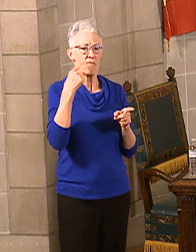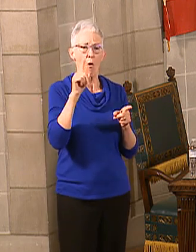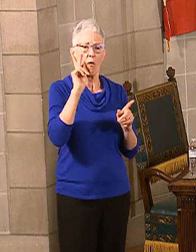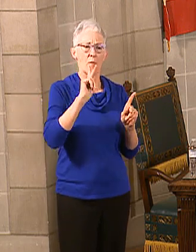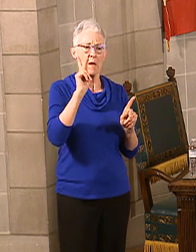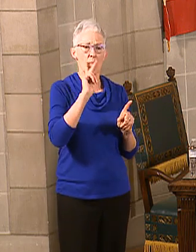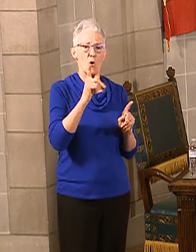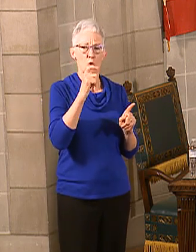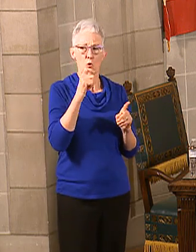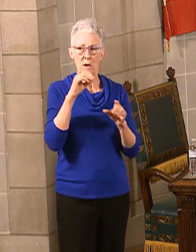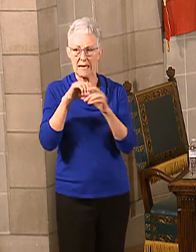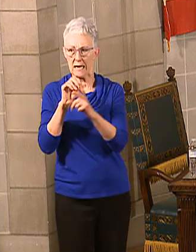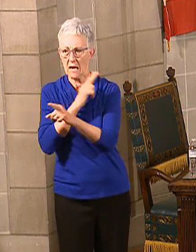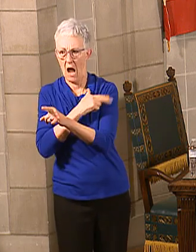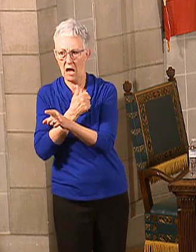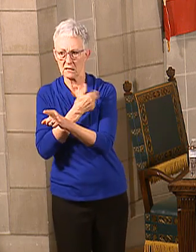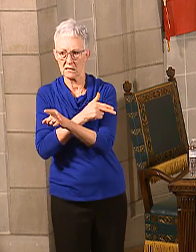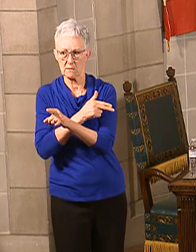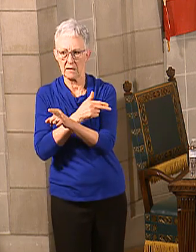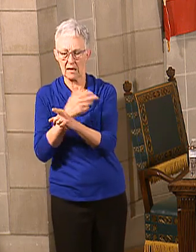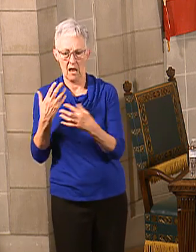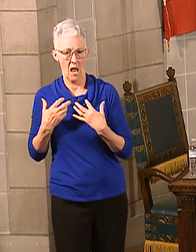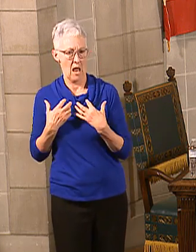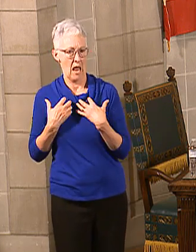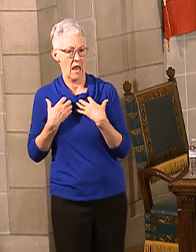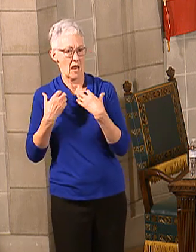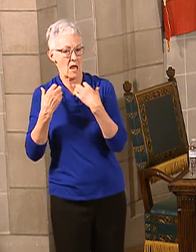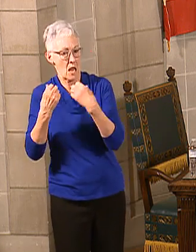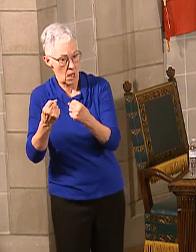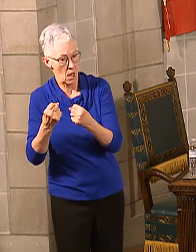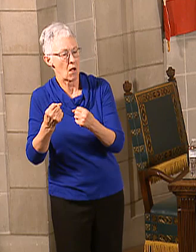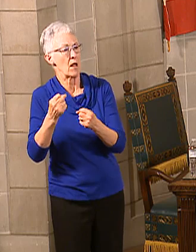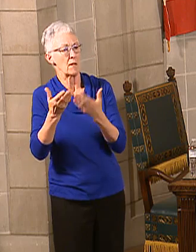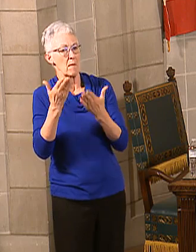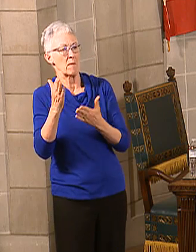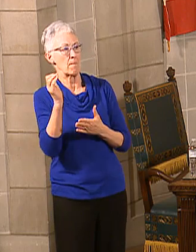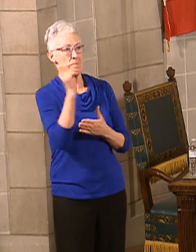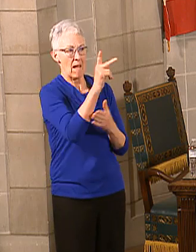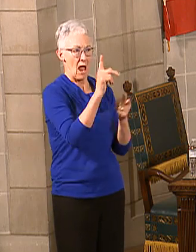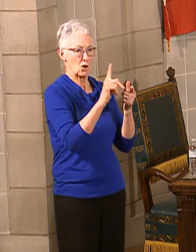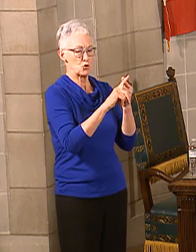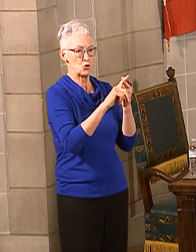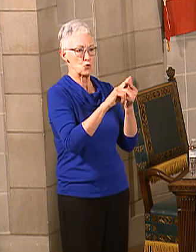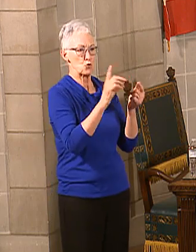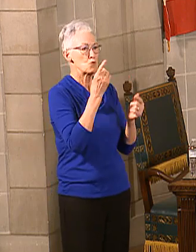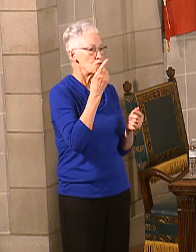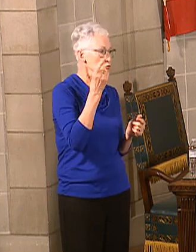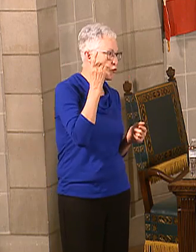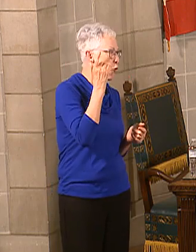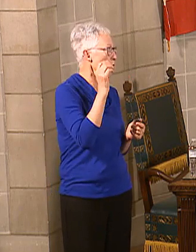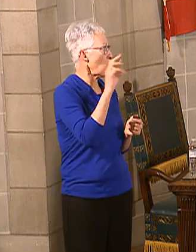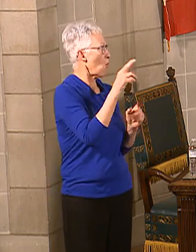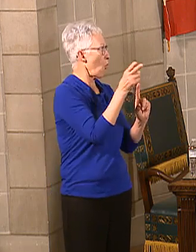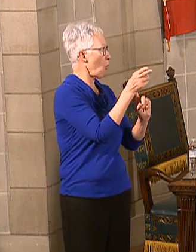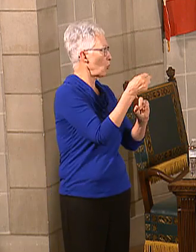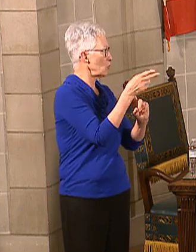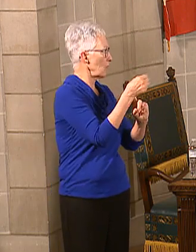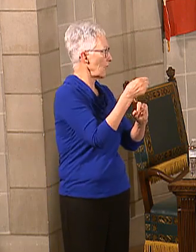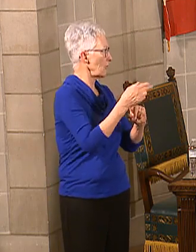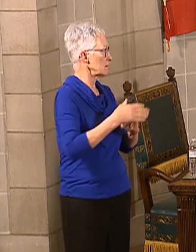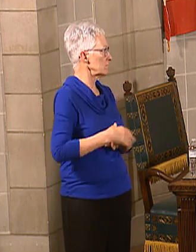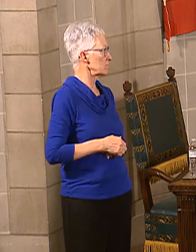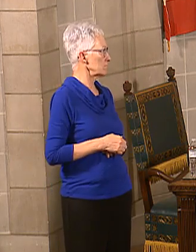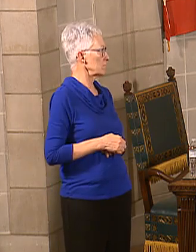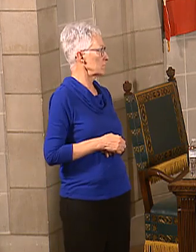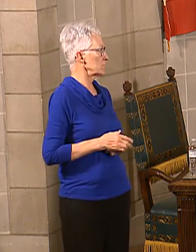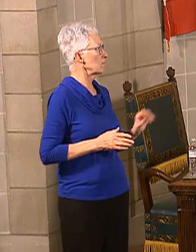need quarantine or isolation that are not ill. So before we get into more detail, why don't we wait till we actually have our plans